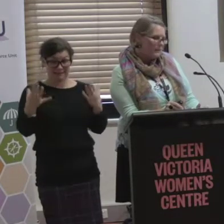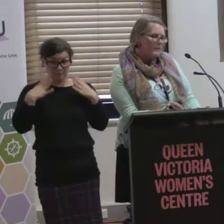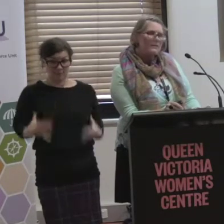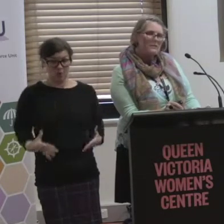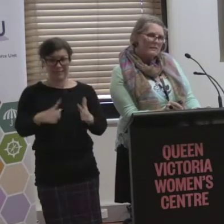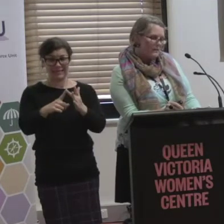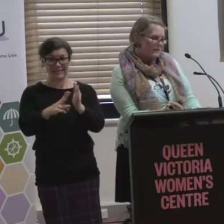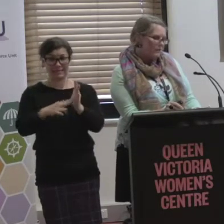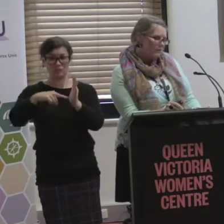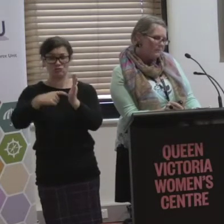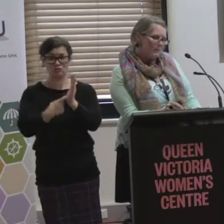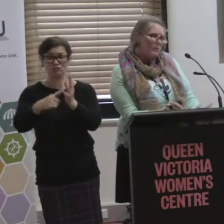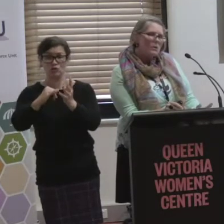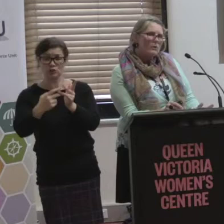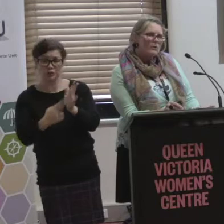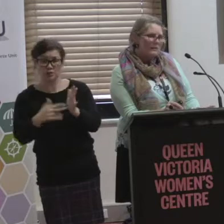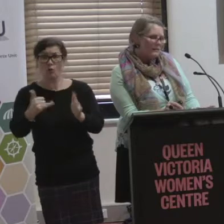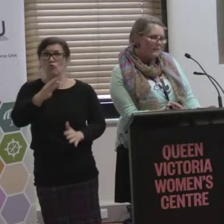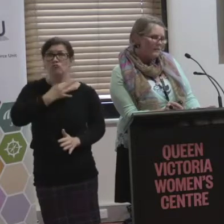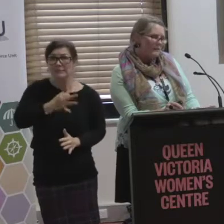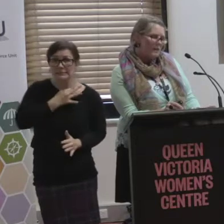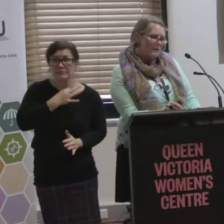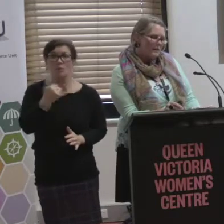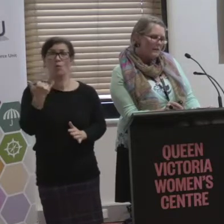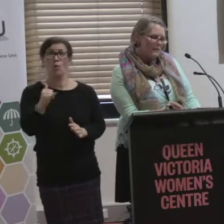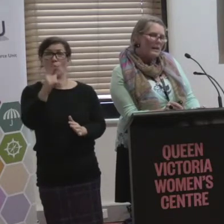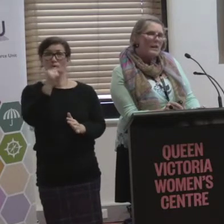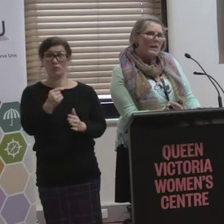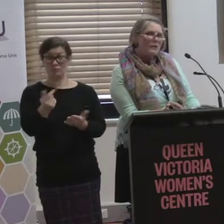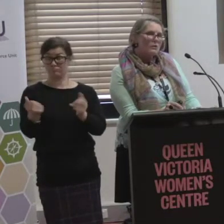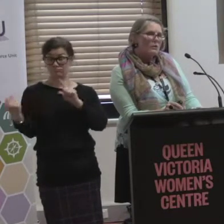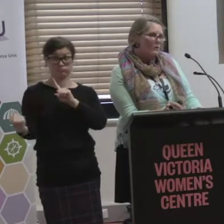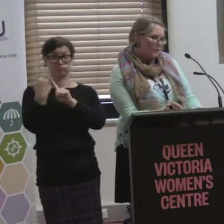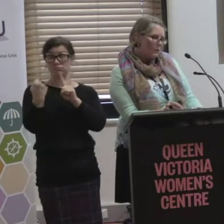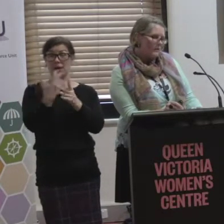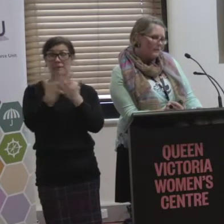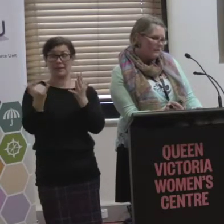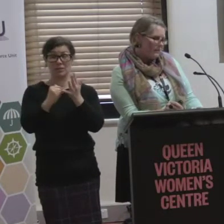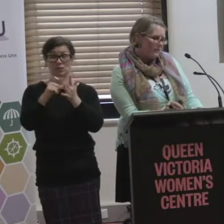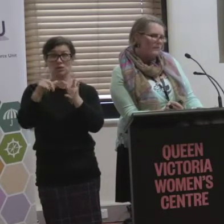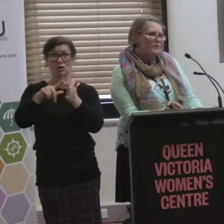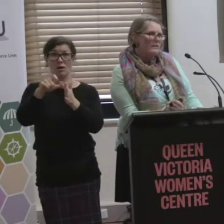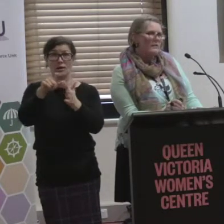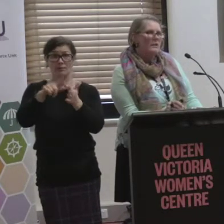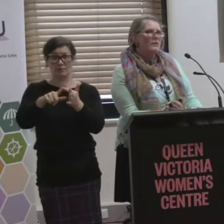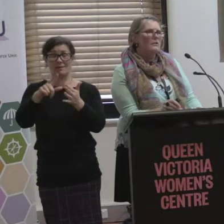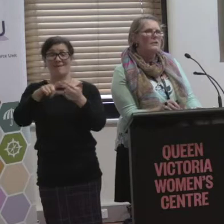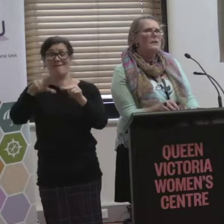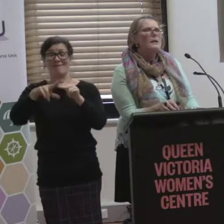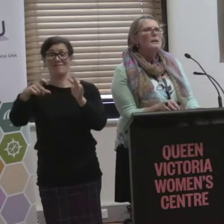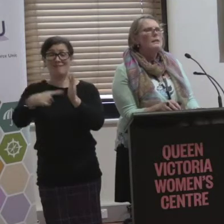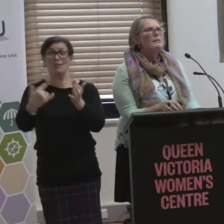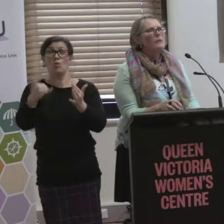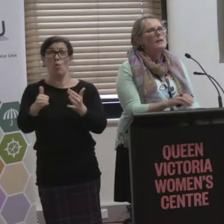a significant risk to the patient, causes significant side effects and or causes significant distress to